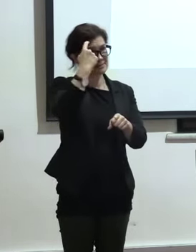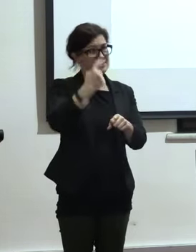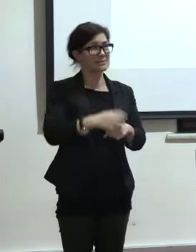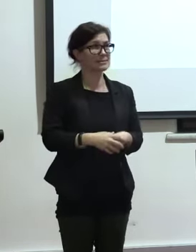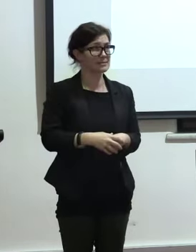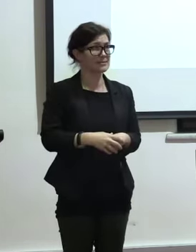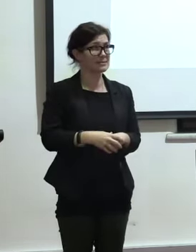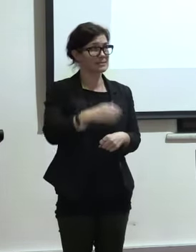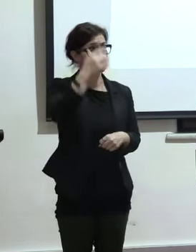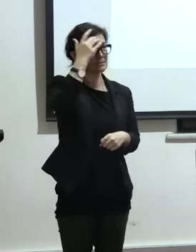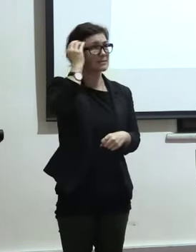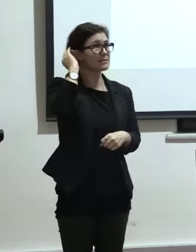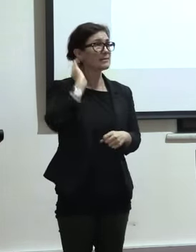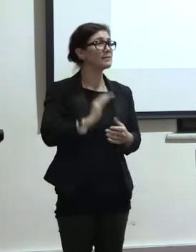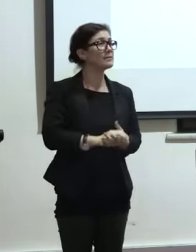a